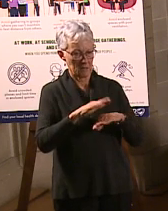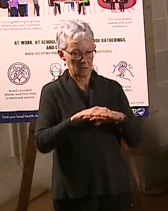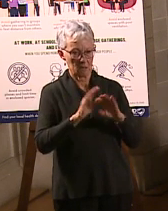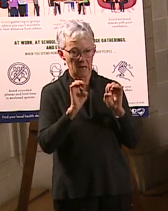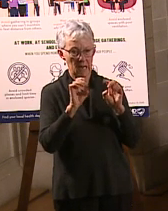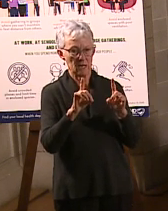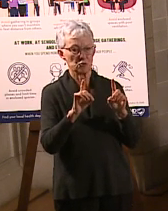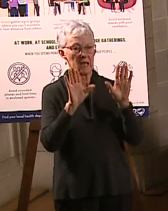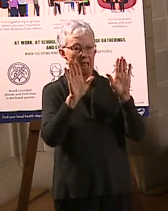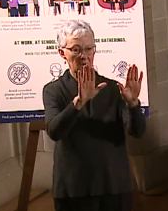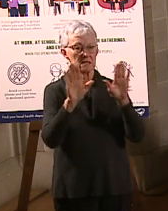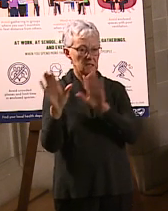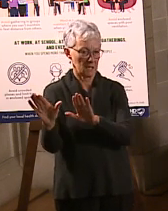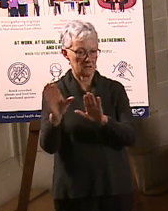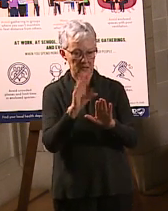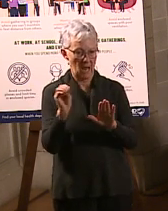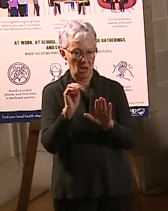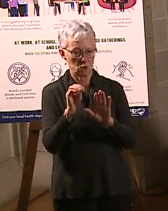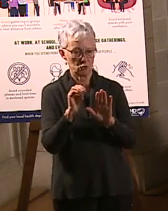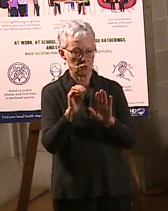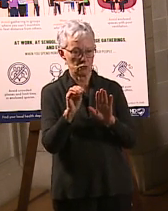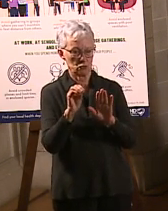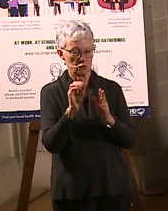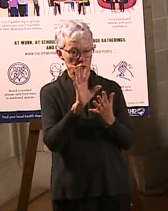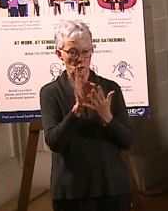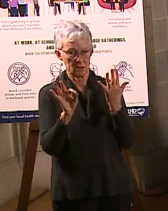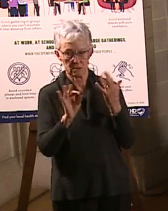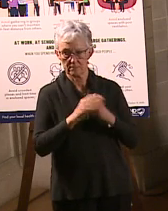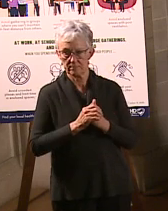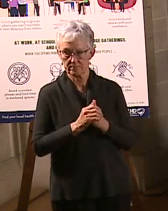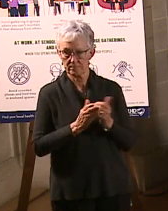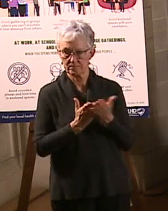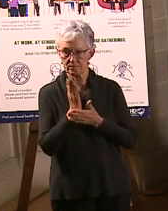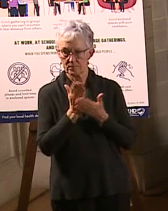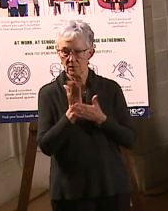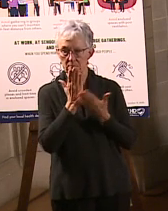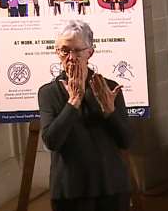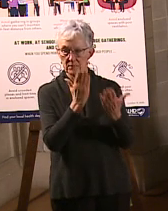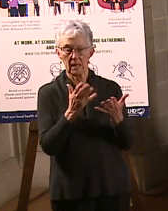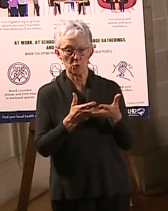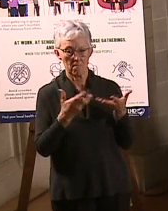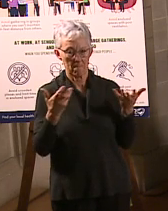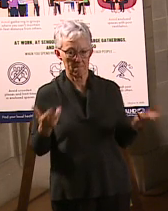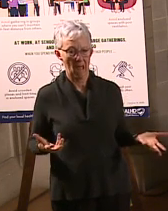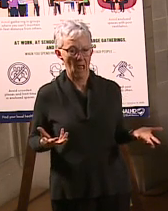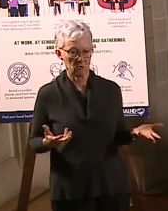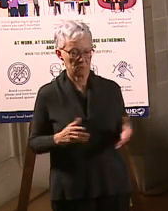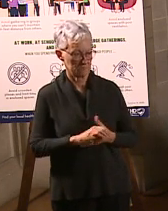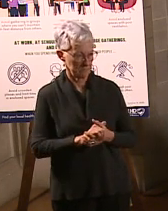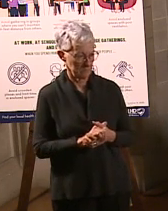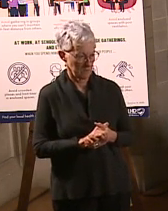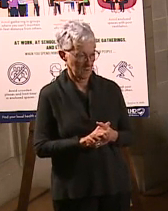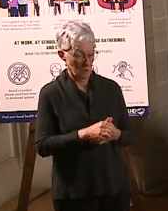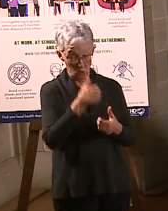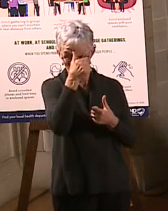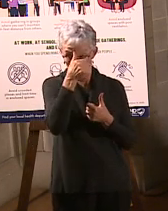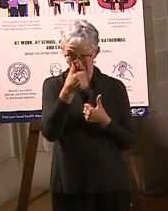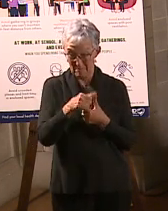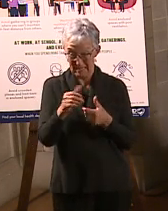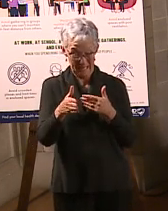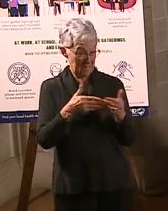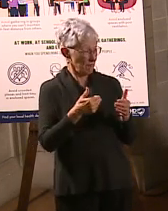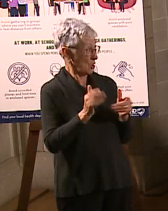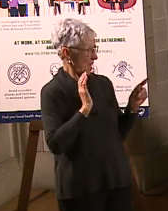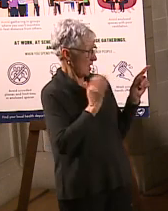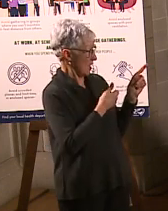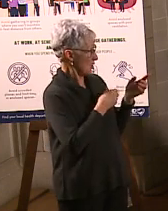educational excellence and choice. All right, folks, thank you very much. Appreciate it. Again, please remember, even though we are falling